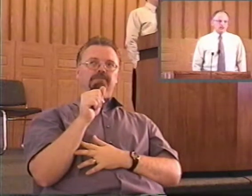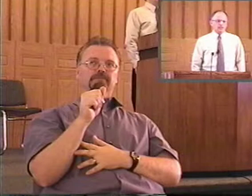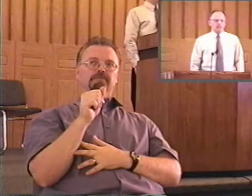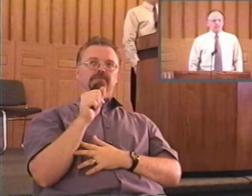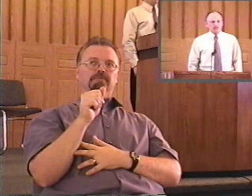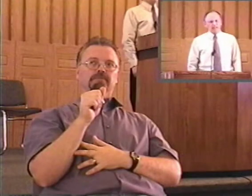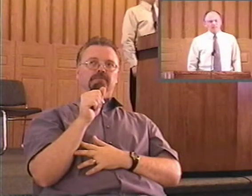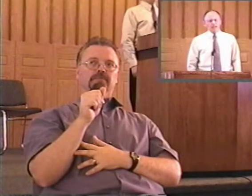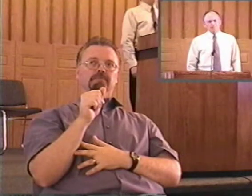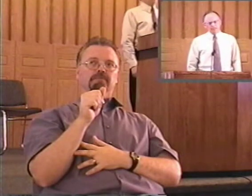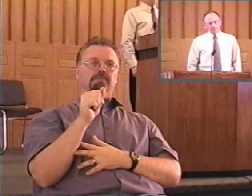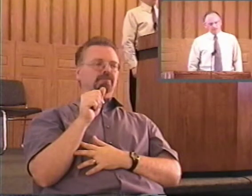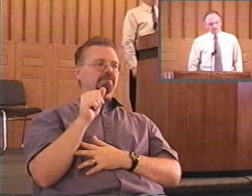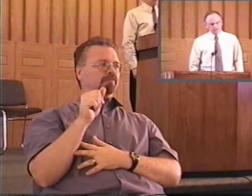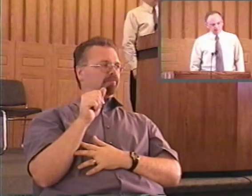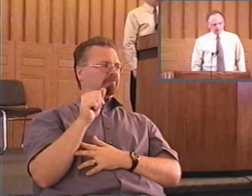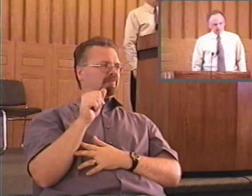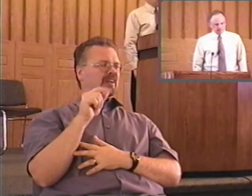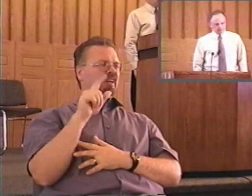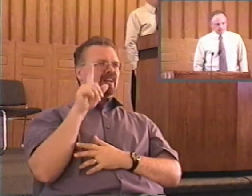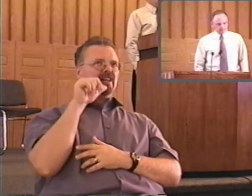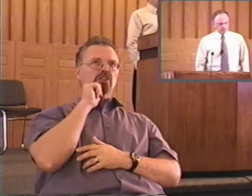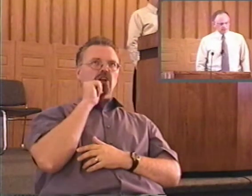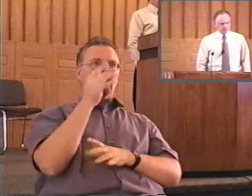God is not